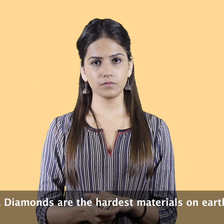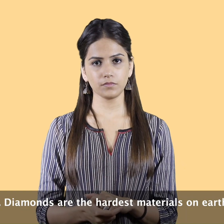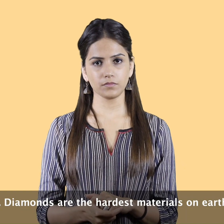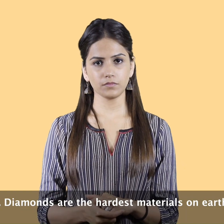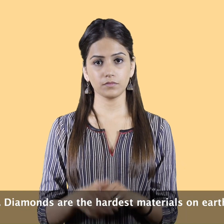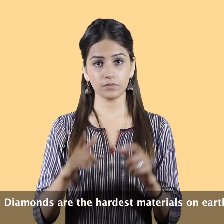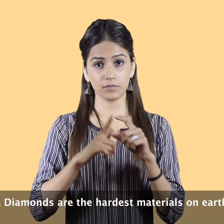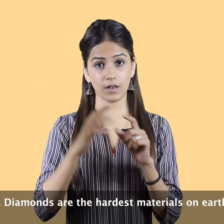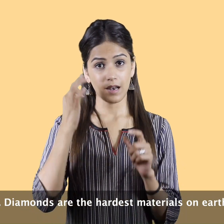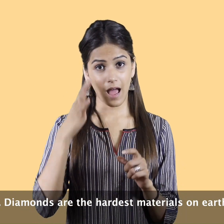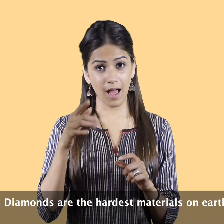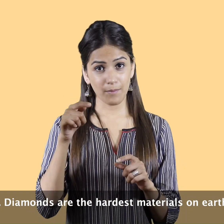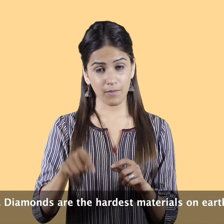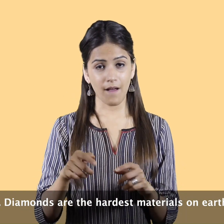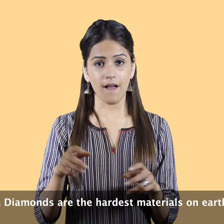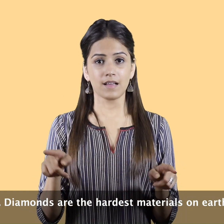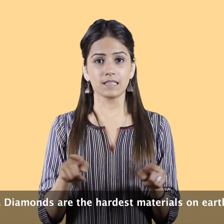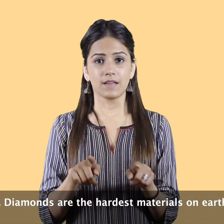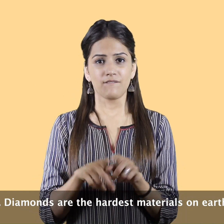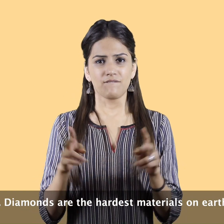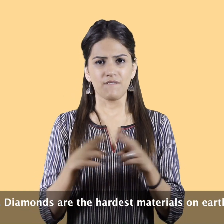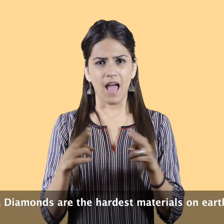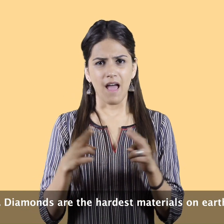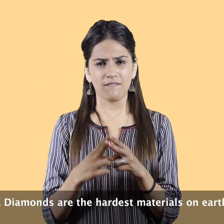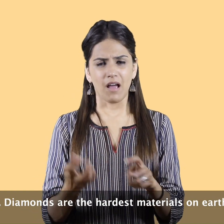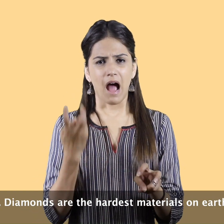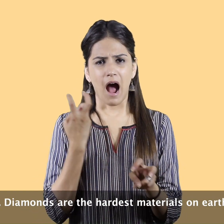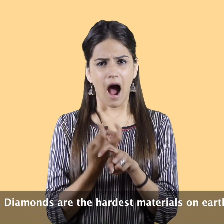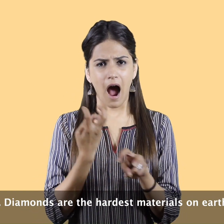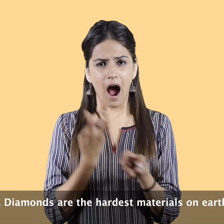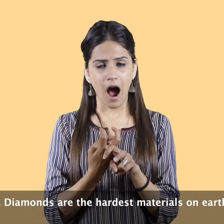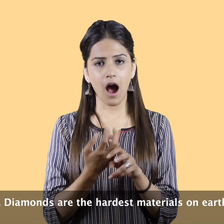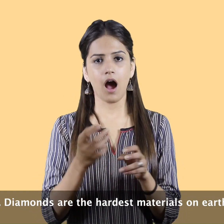Diamonds are the hardest materials on earth.